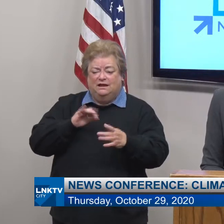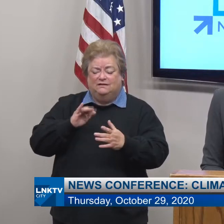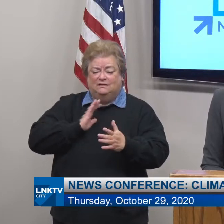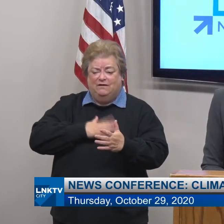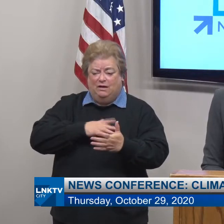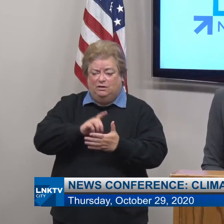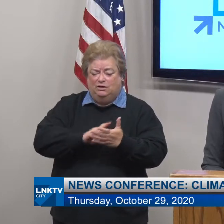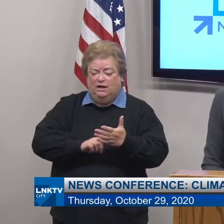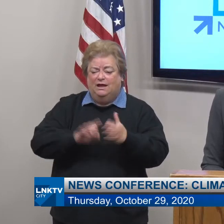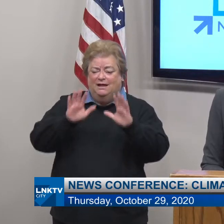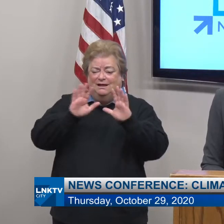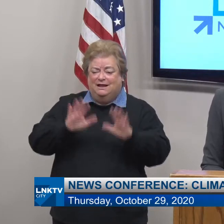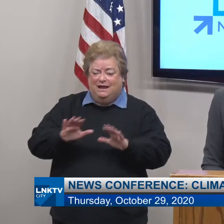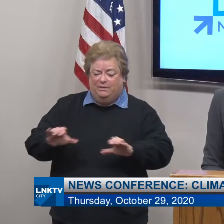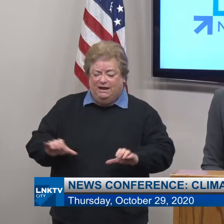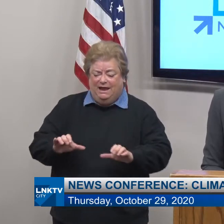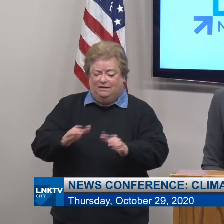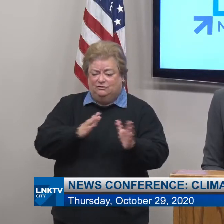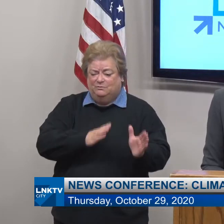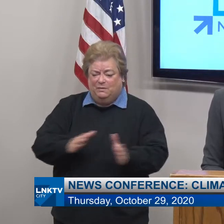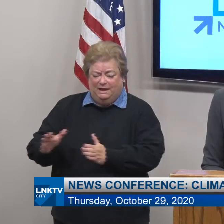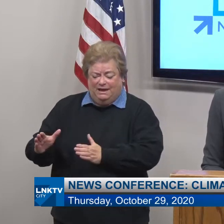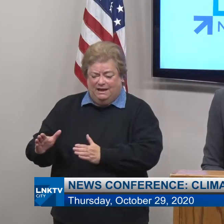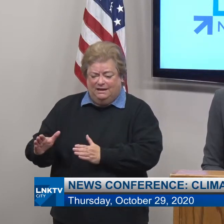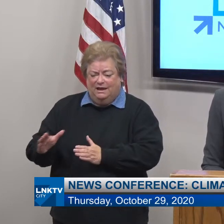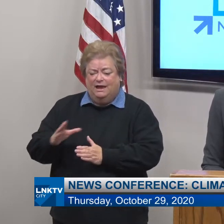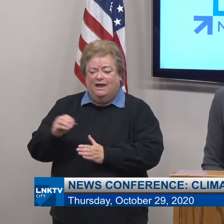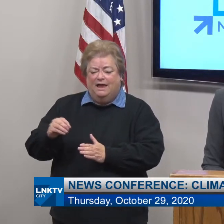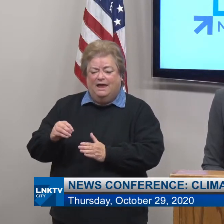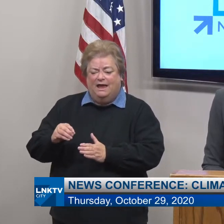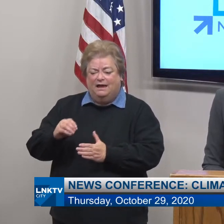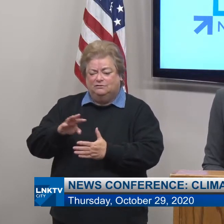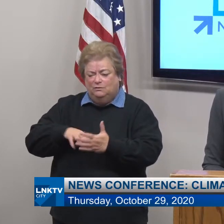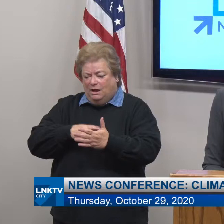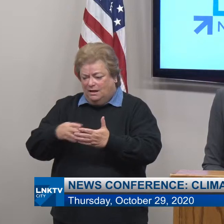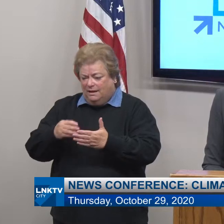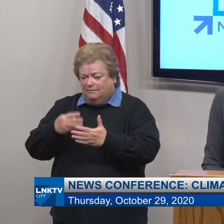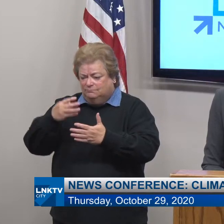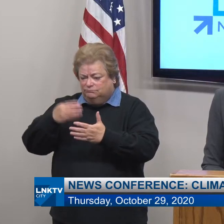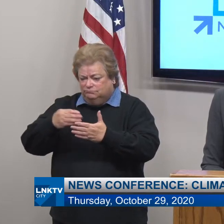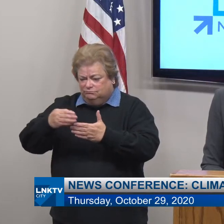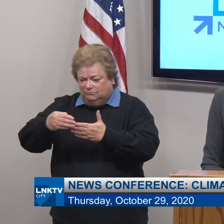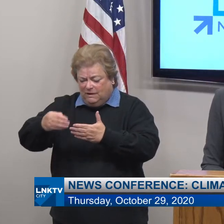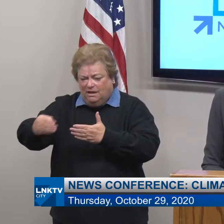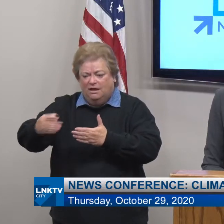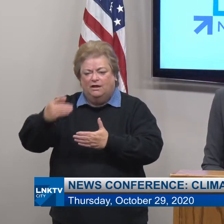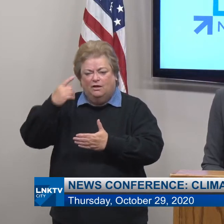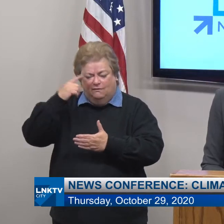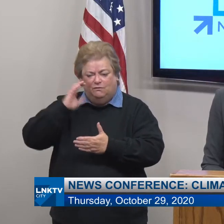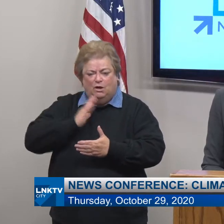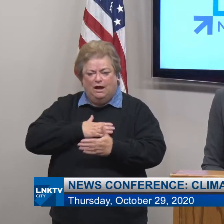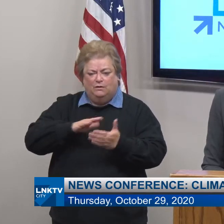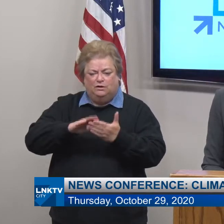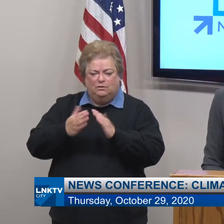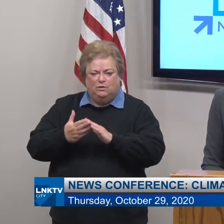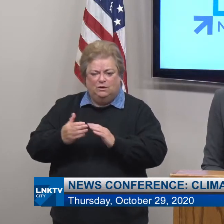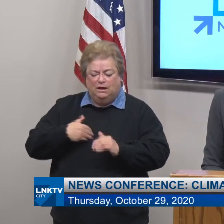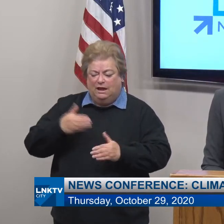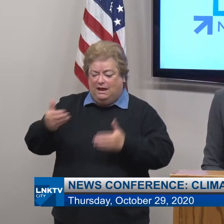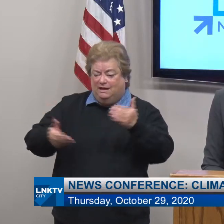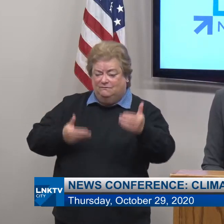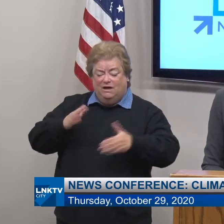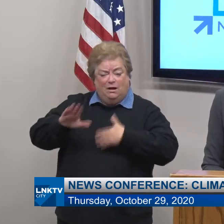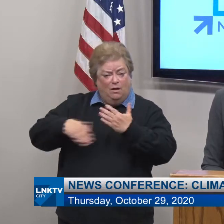draft climate action plan and to outline next steps for review and feedback from the community. I invite all